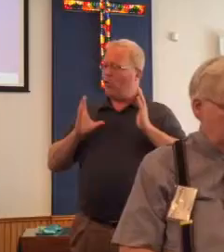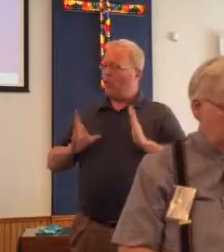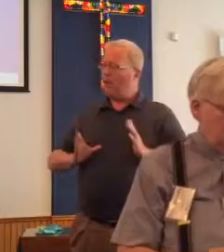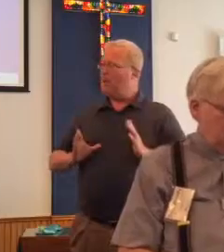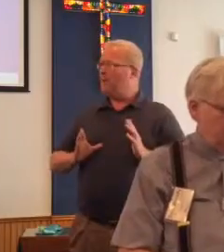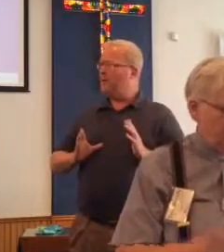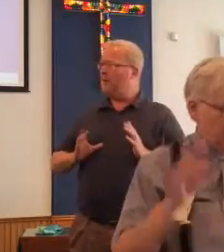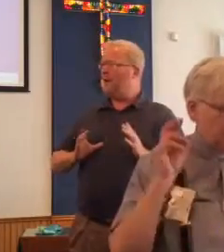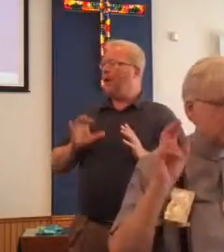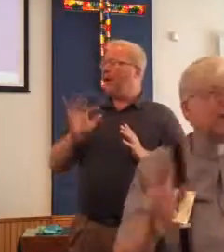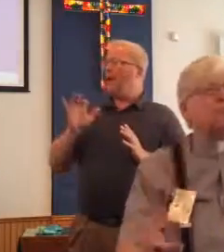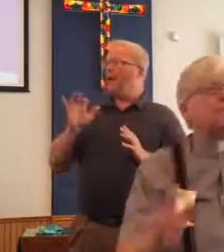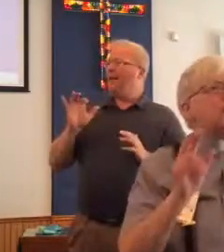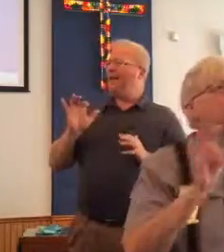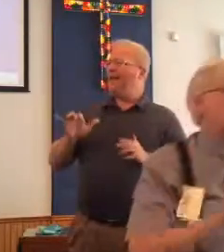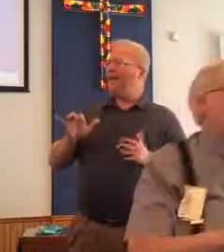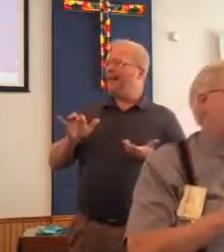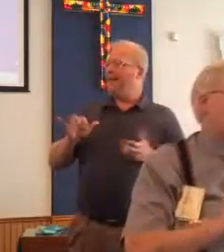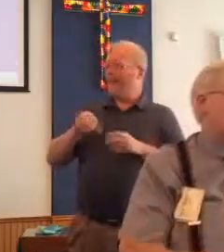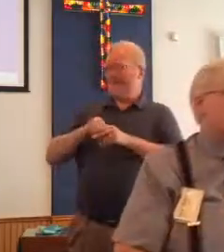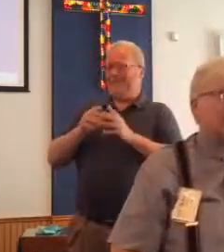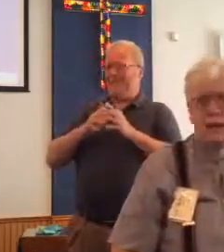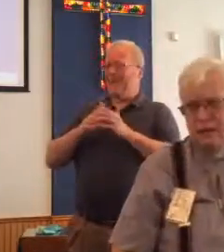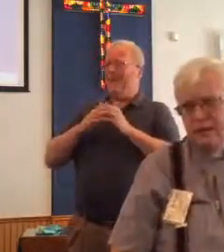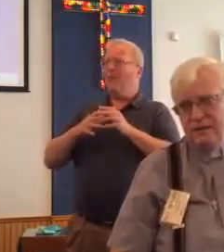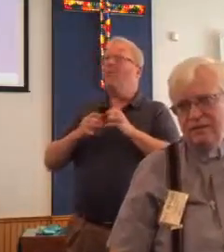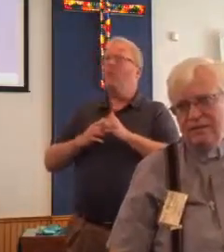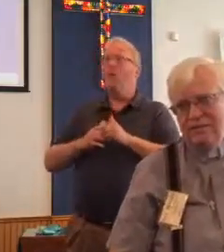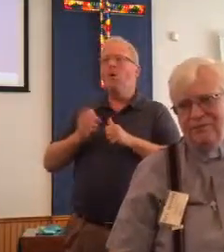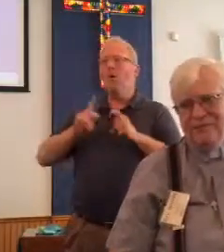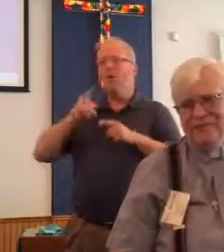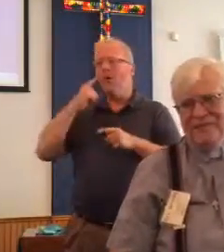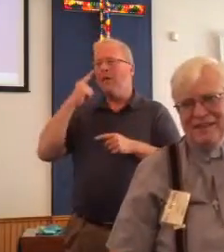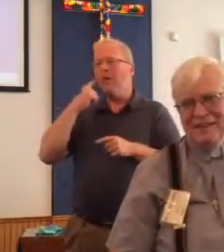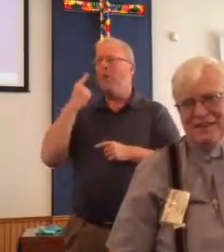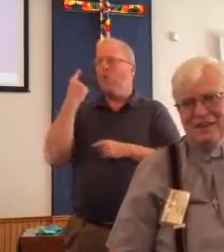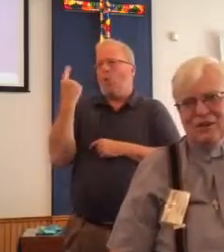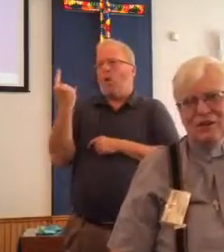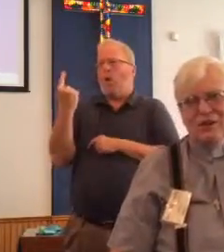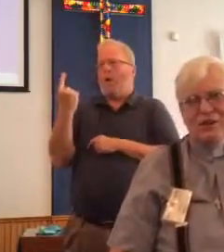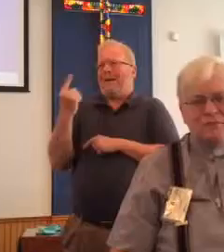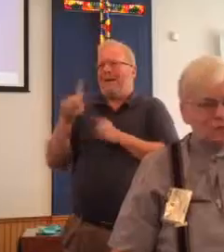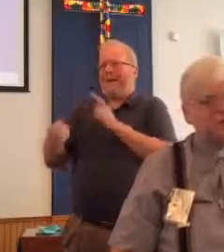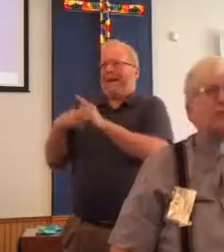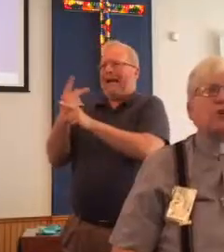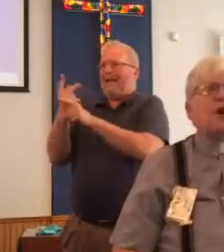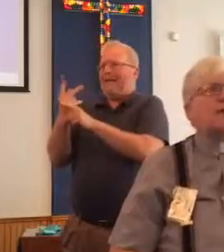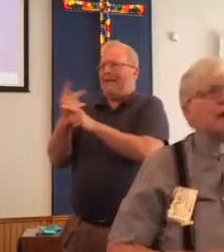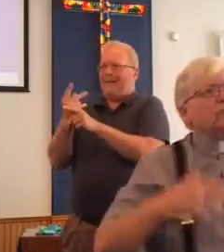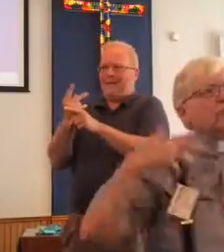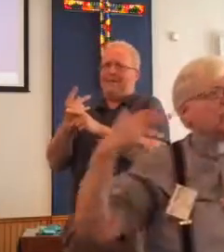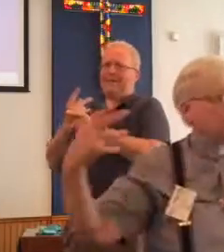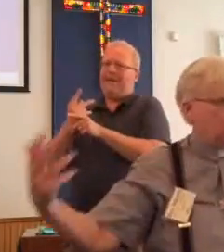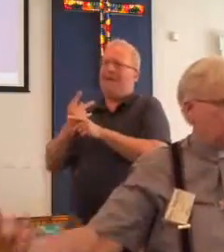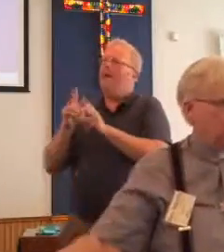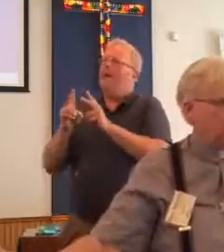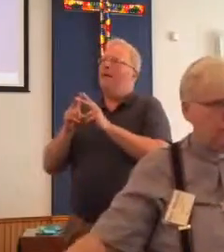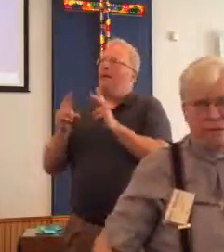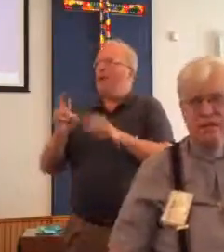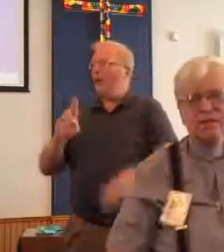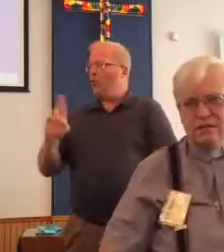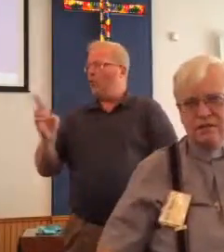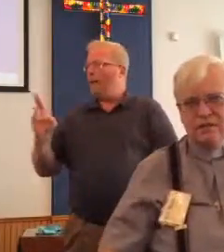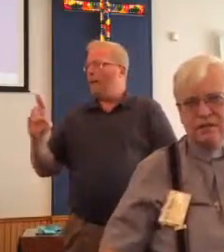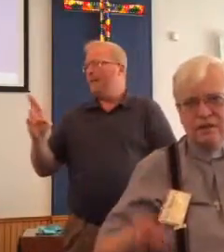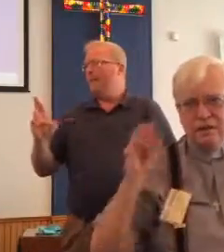co-opted to define a specific view of Christianity. You know, when people talk about the Christian right,